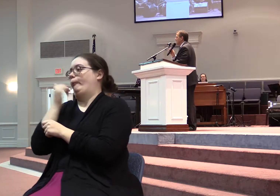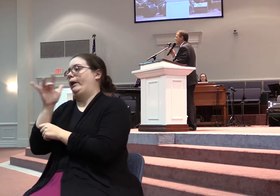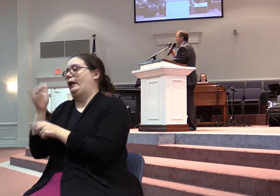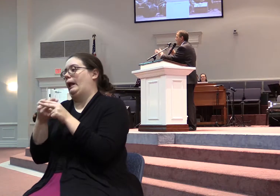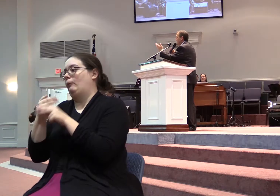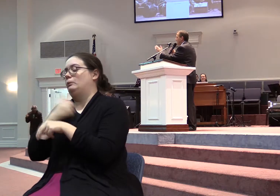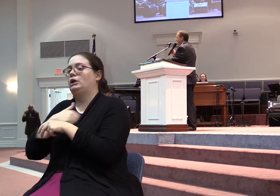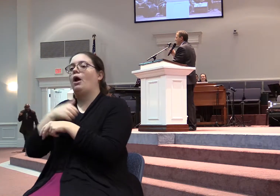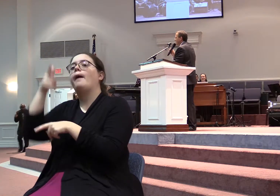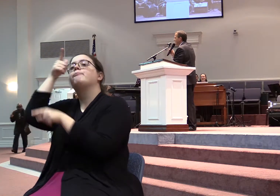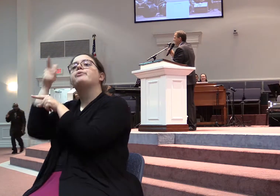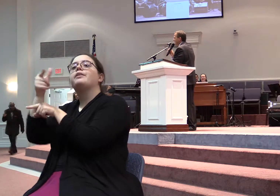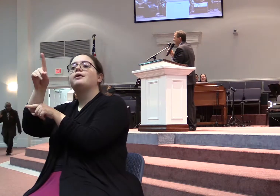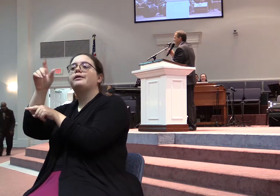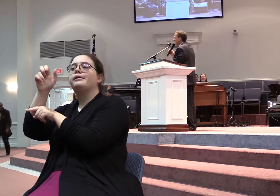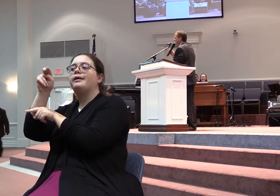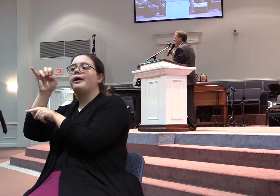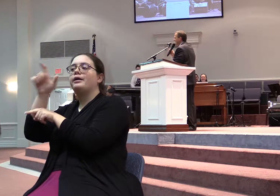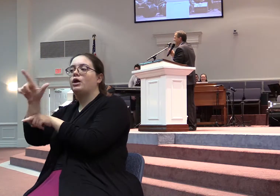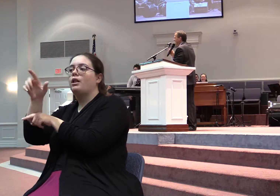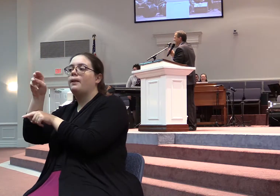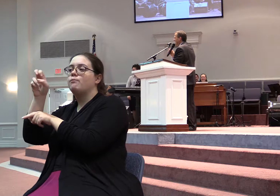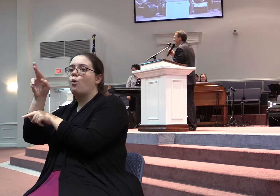Morgan. Sorry, I got.